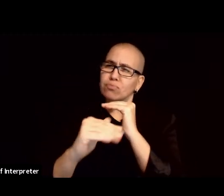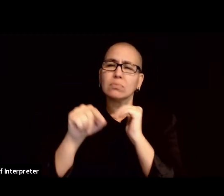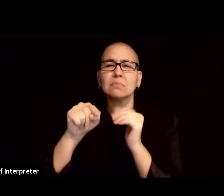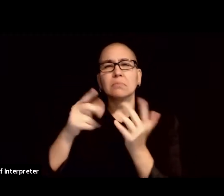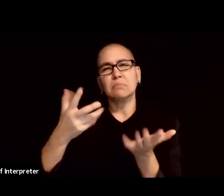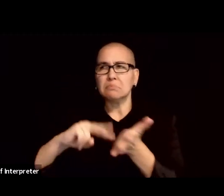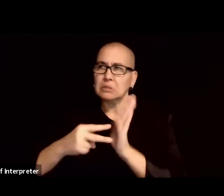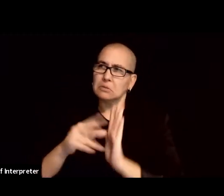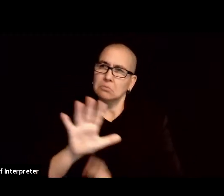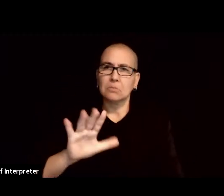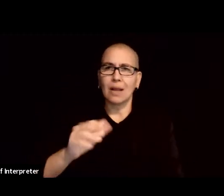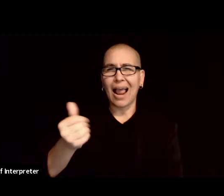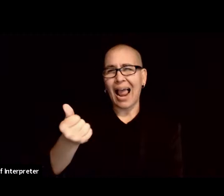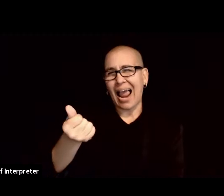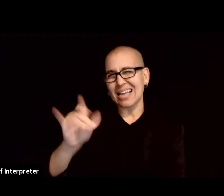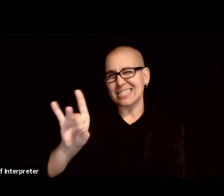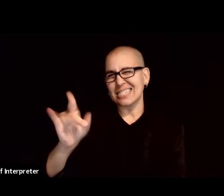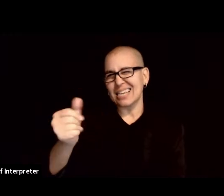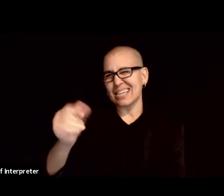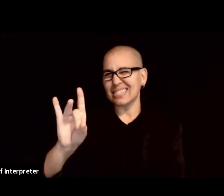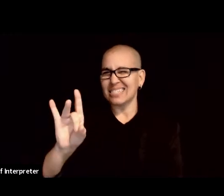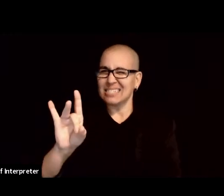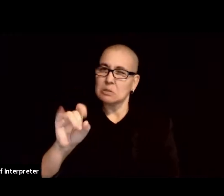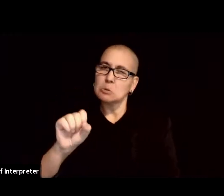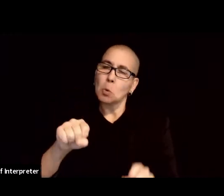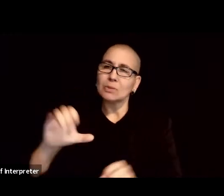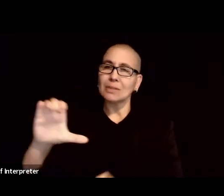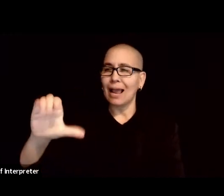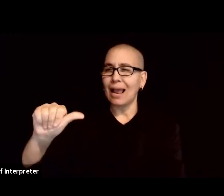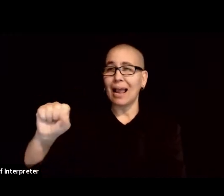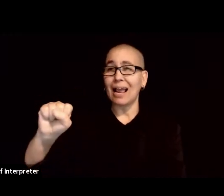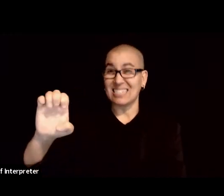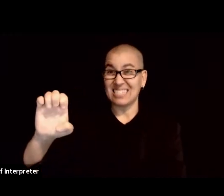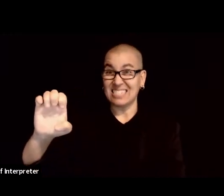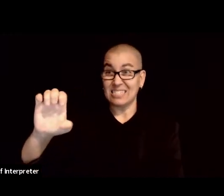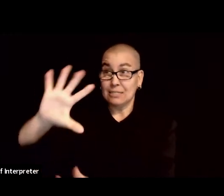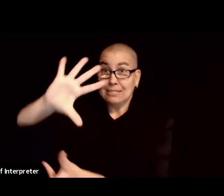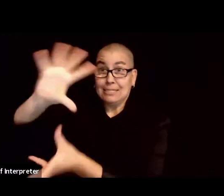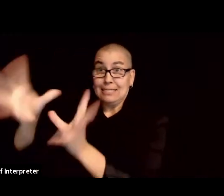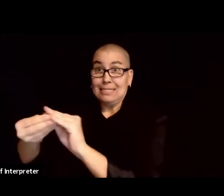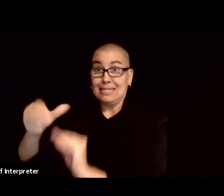testing on a volume of 298 antigen tests in yesterday's